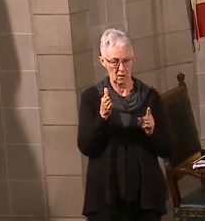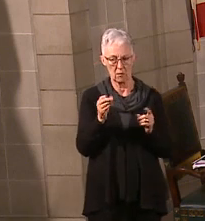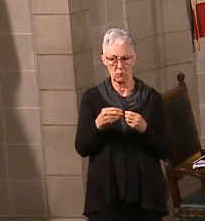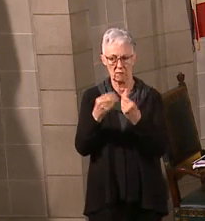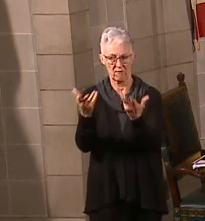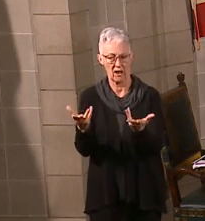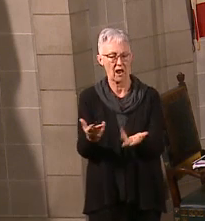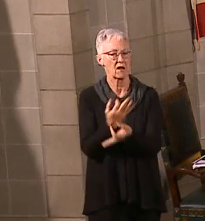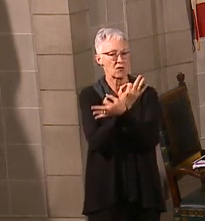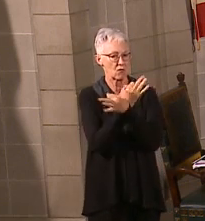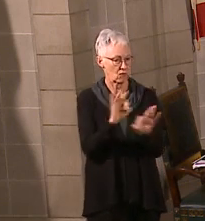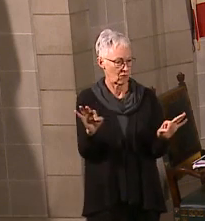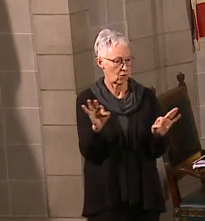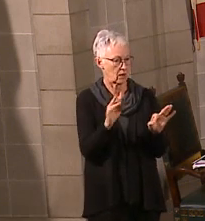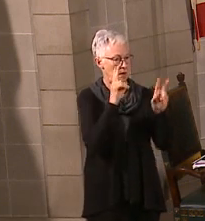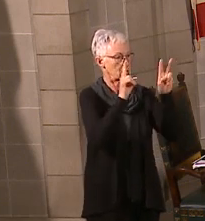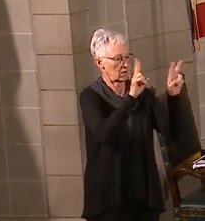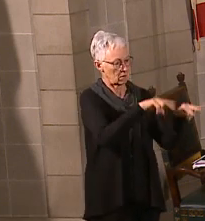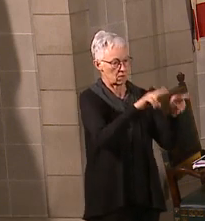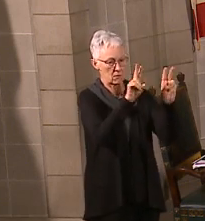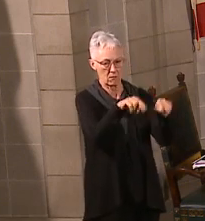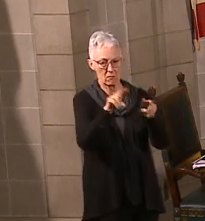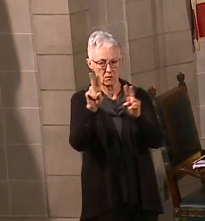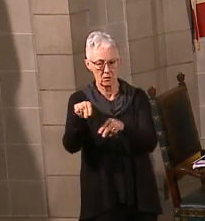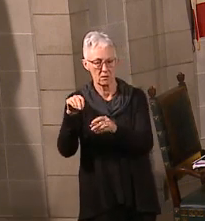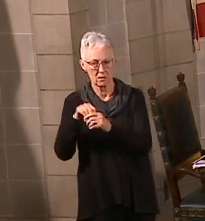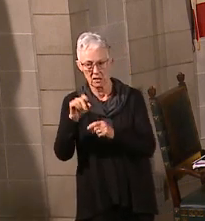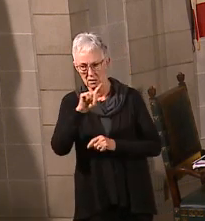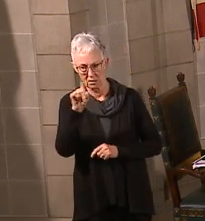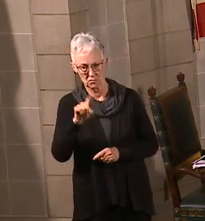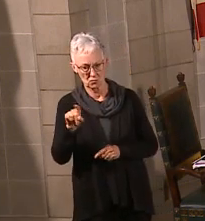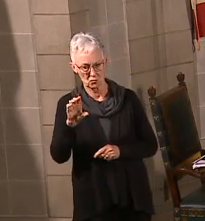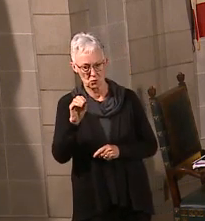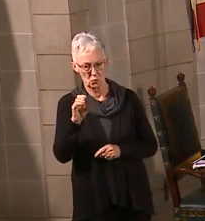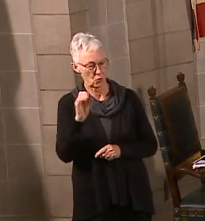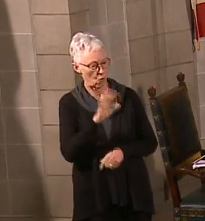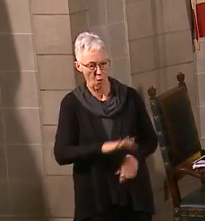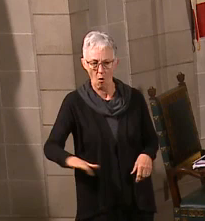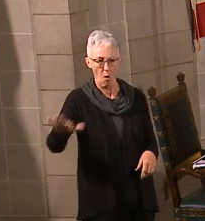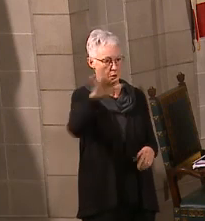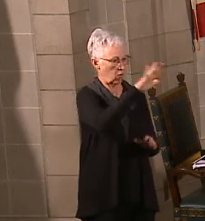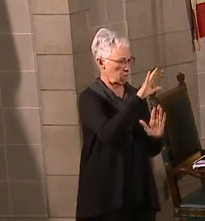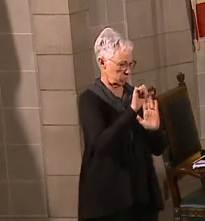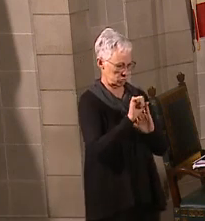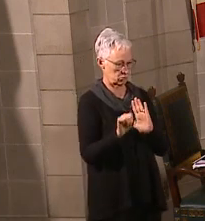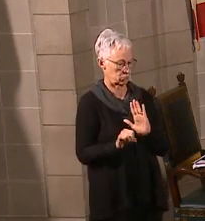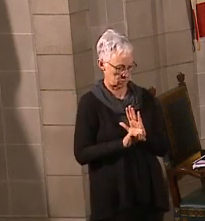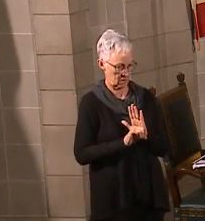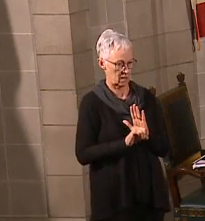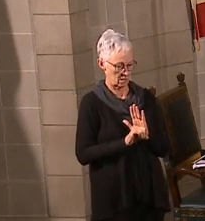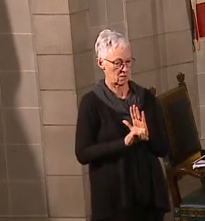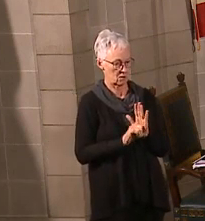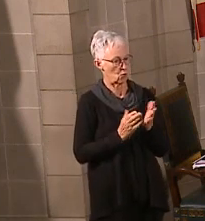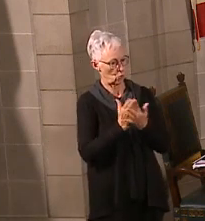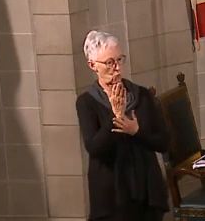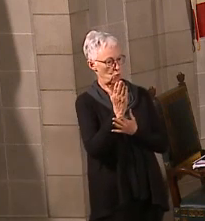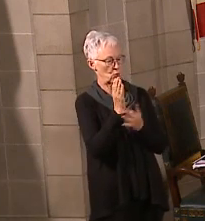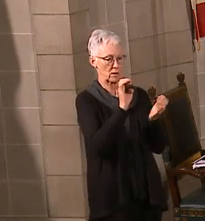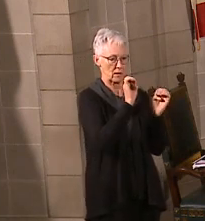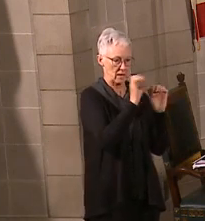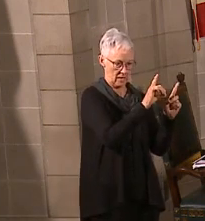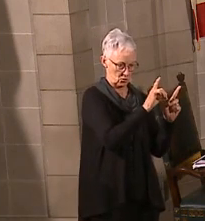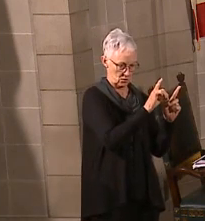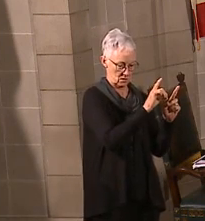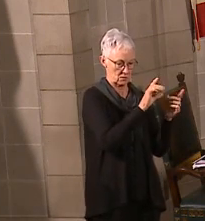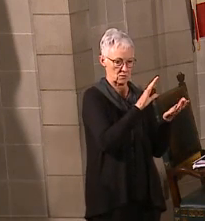across the state of Nebraska. So if you're everywhere from Chadron, Falls City, Ponca, you can be able to sign up to get